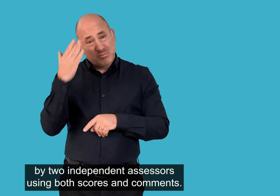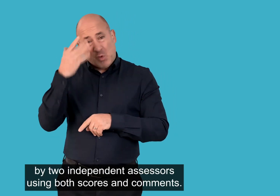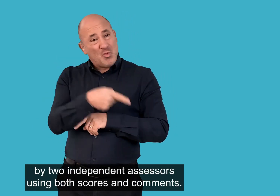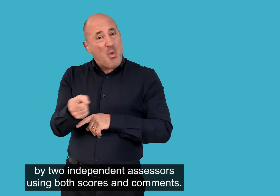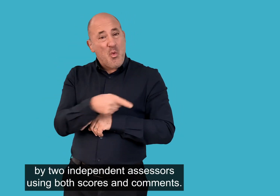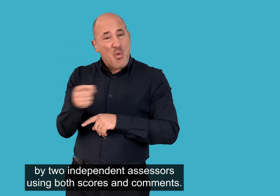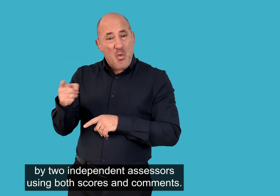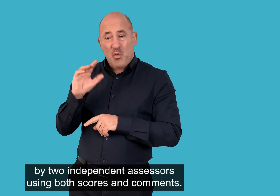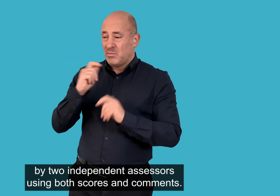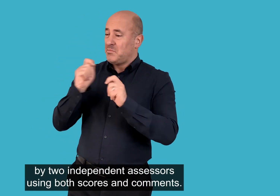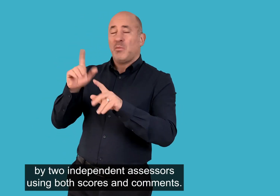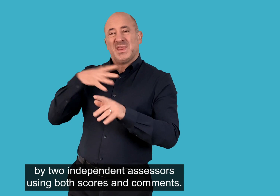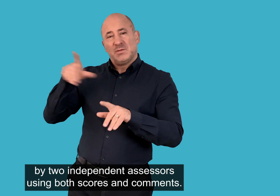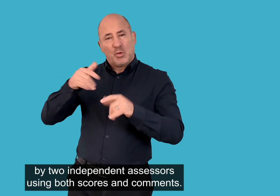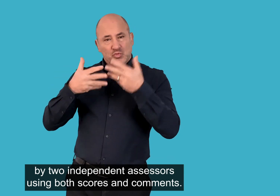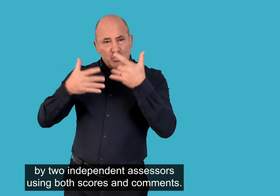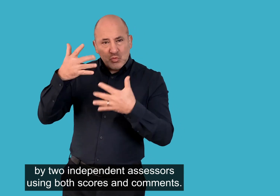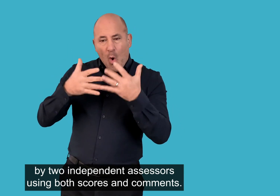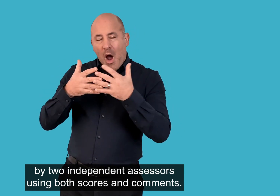scores and comments.